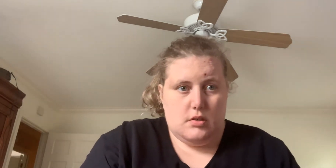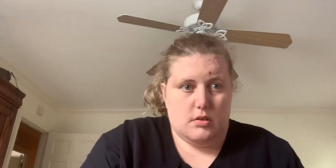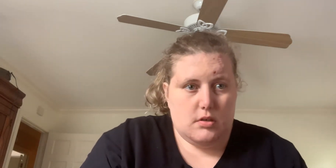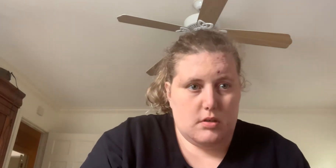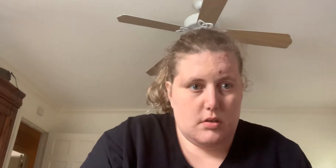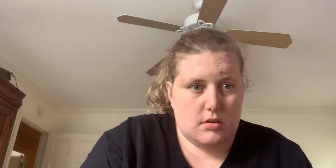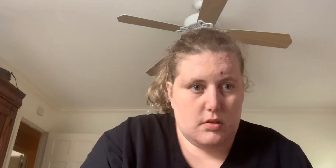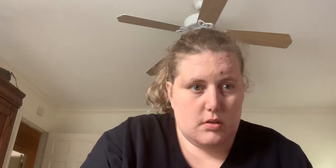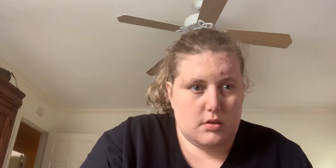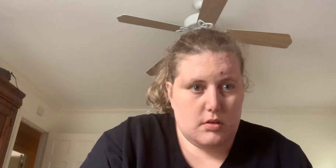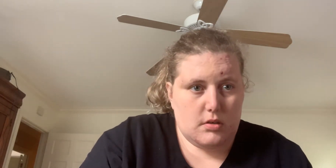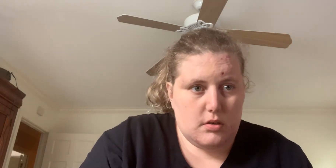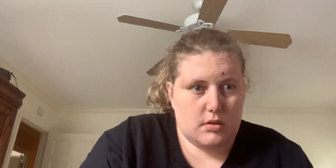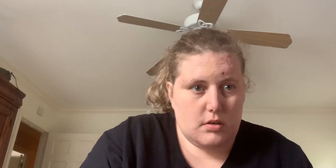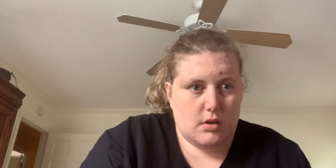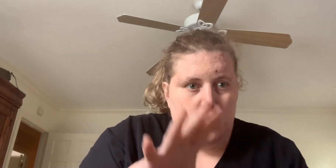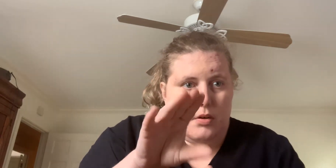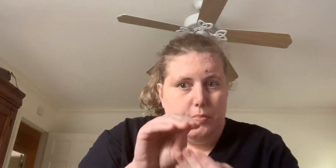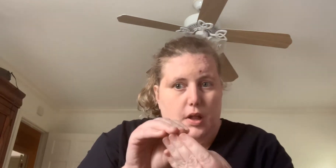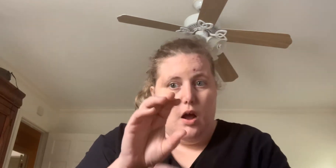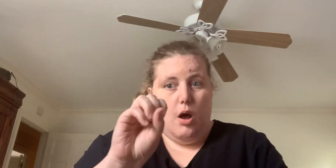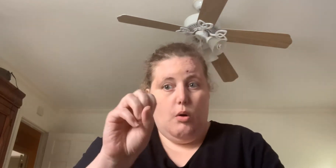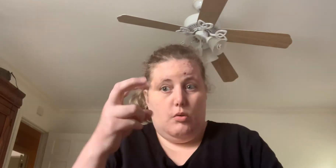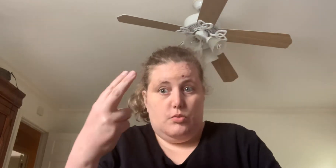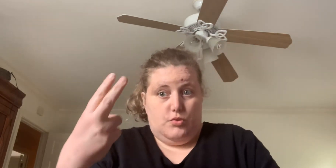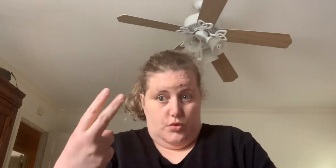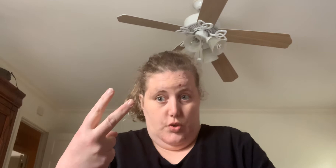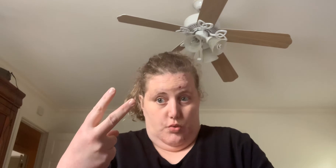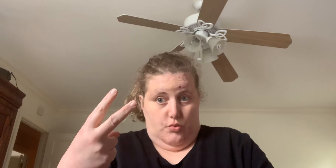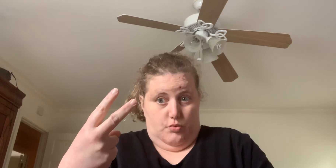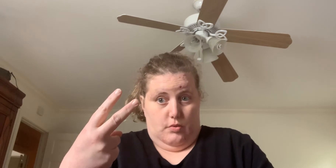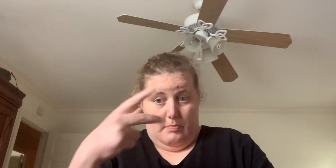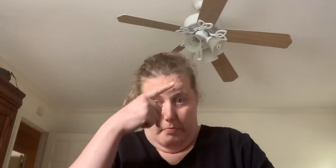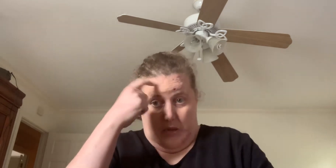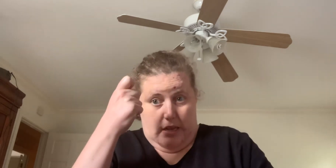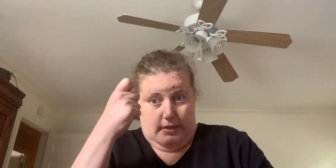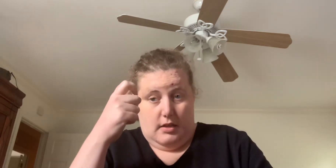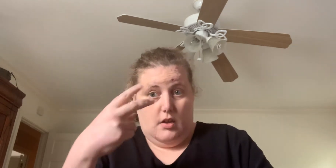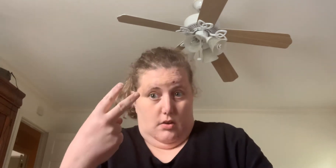O2, notice I put a 2 on there because oxygen is diatomic, gives us